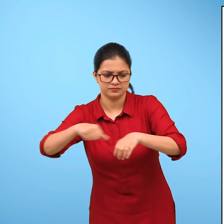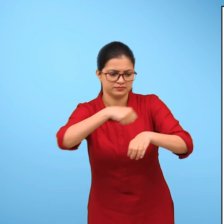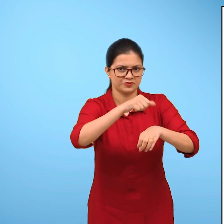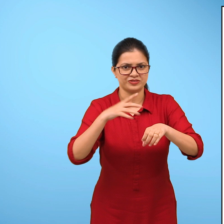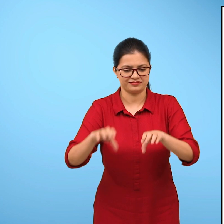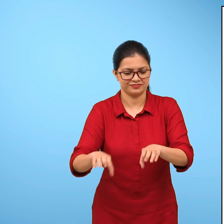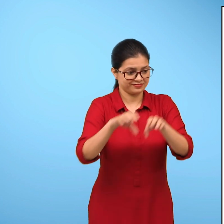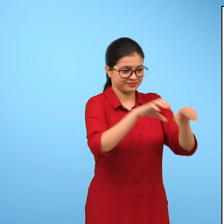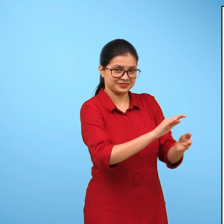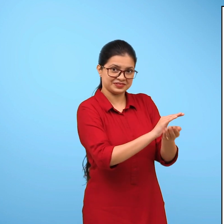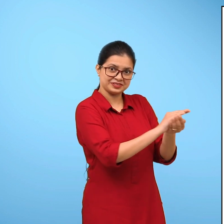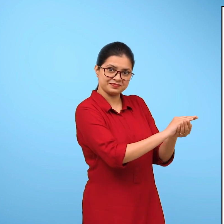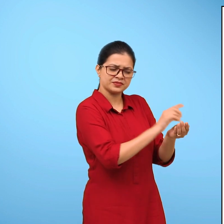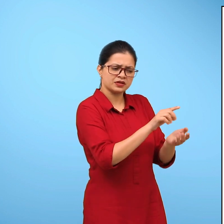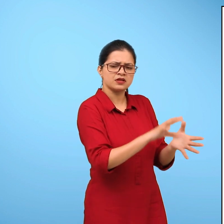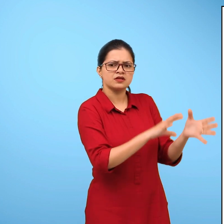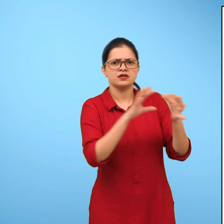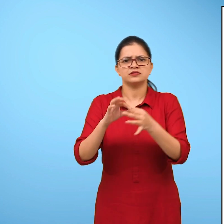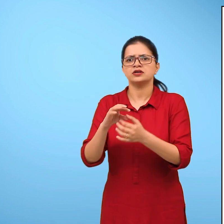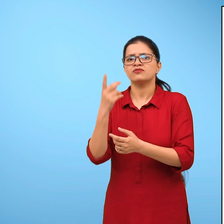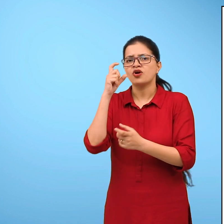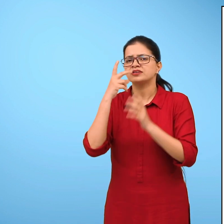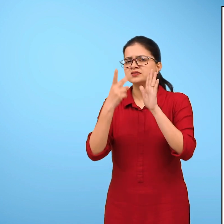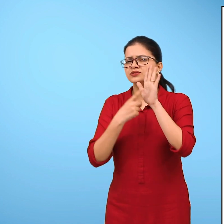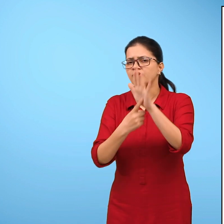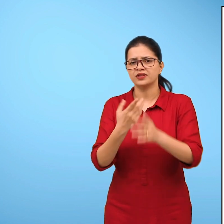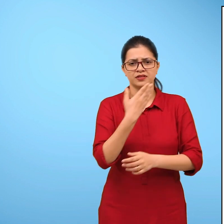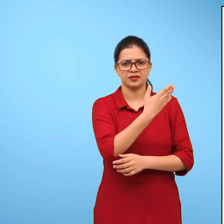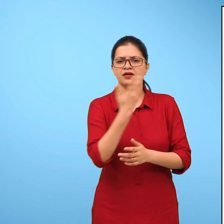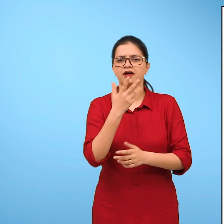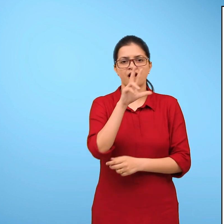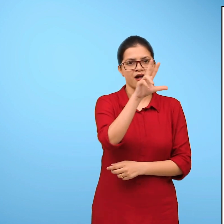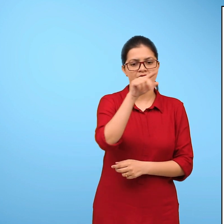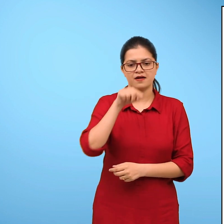As shown in figure 8.5.